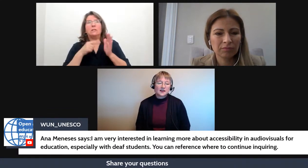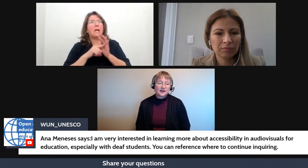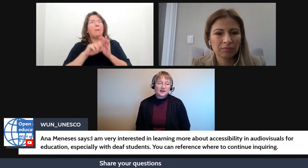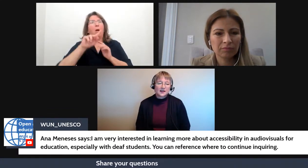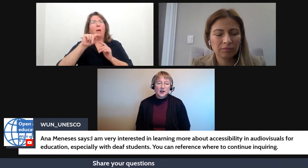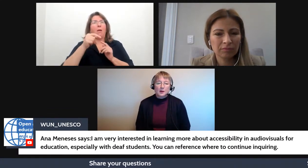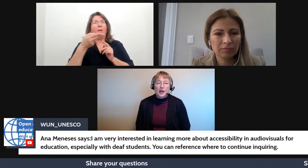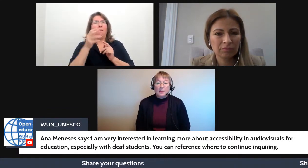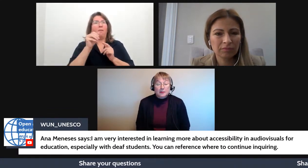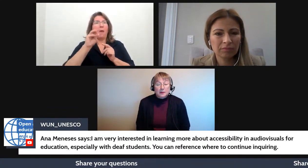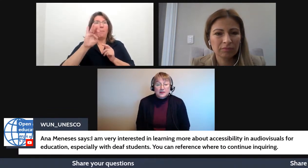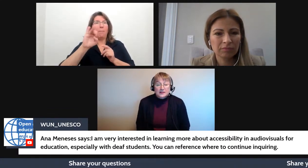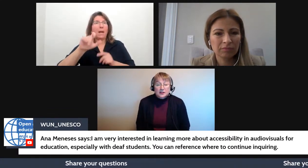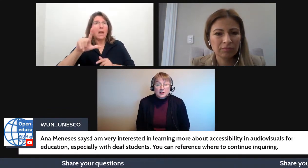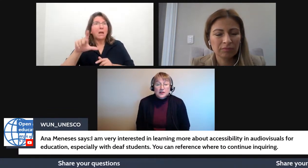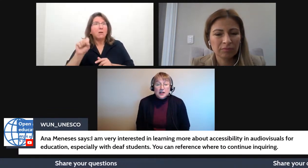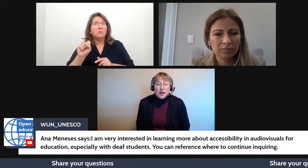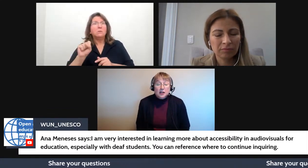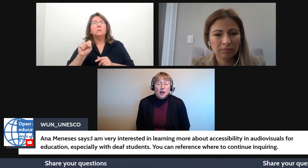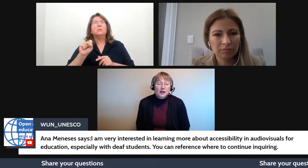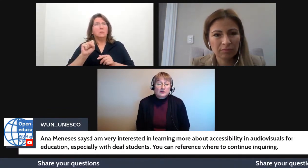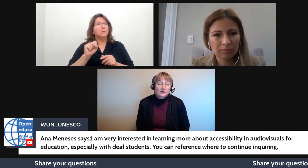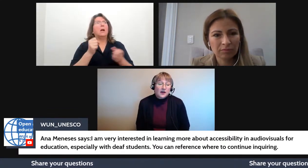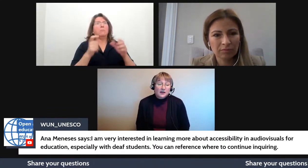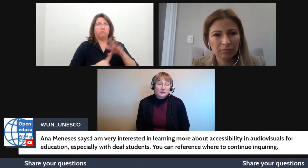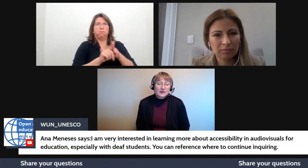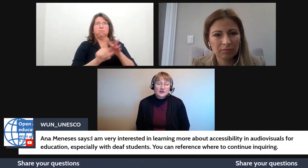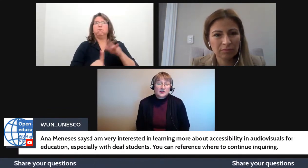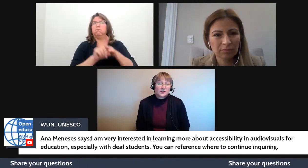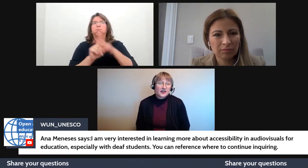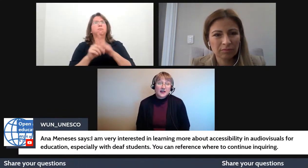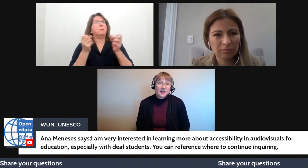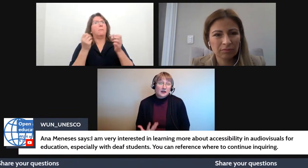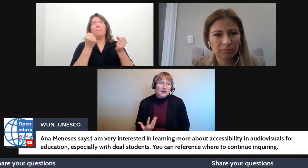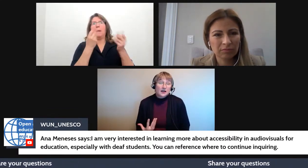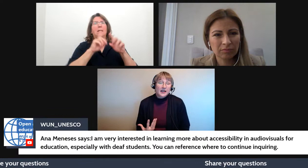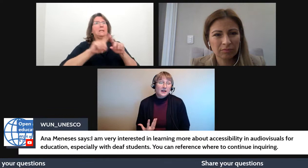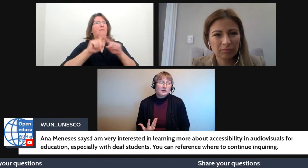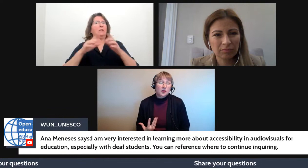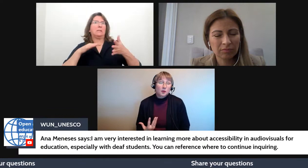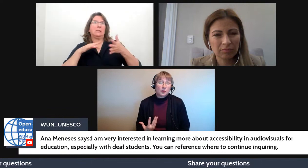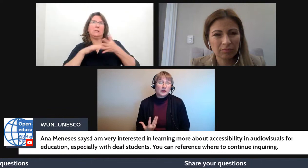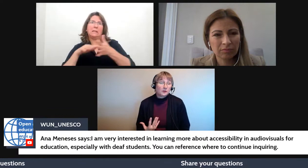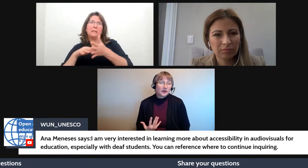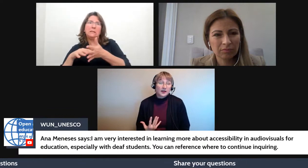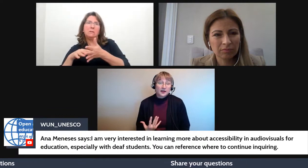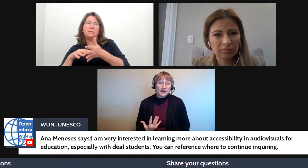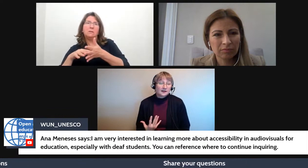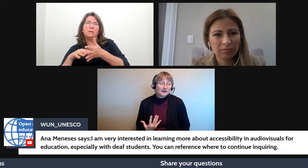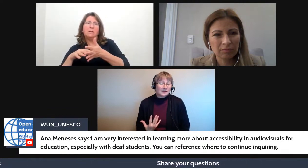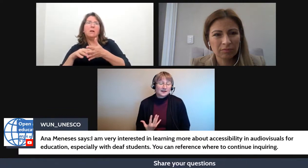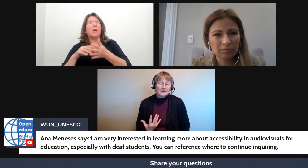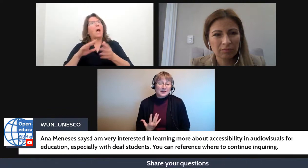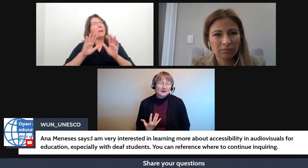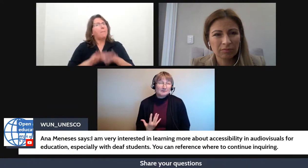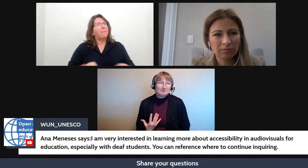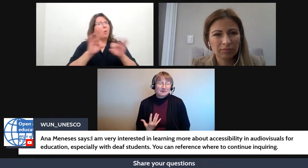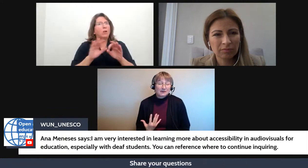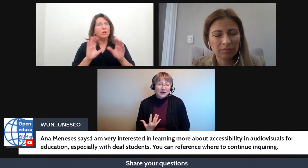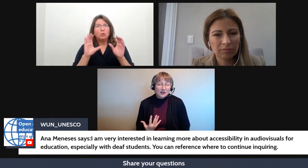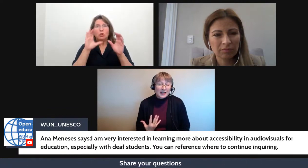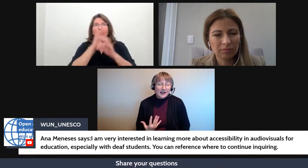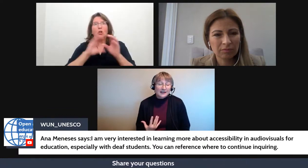those kinds of things. But we're still doing a lot of the research, and then again working with some of